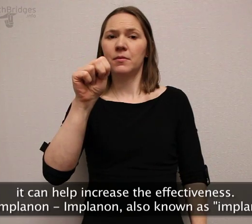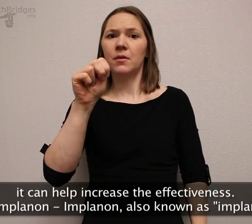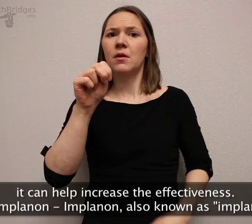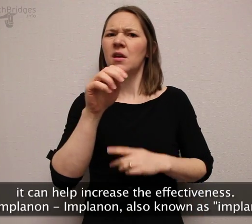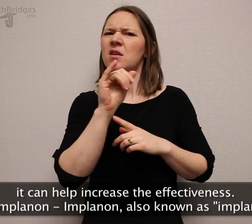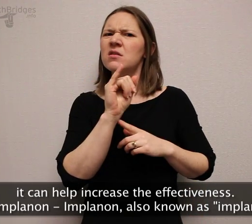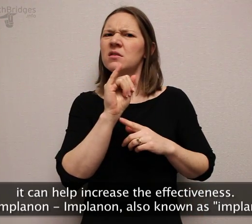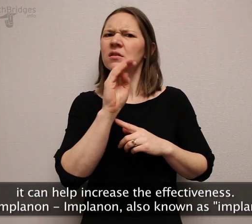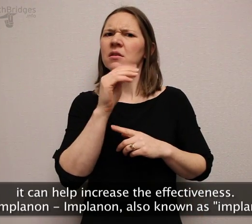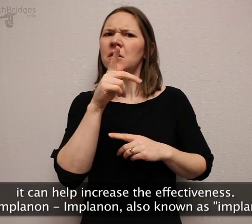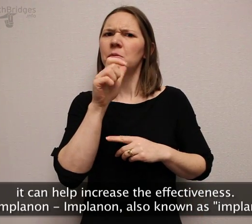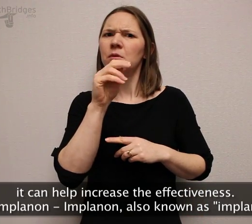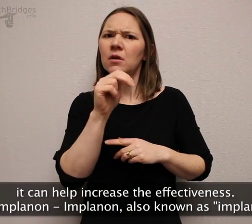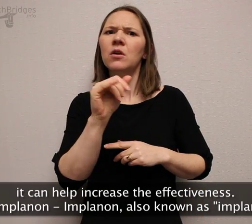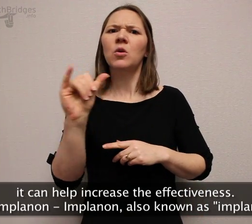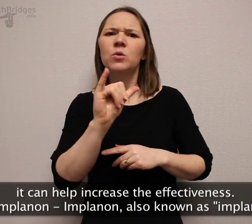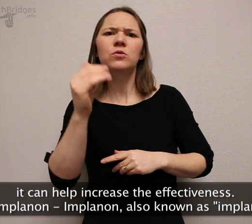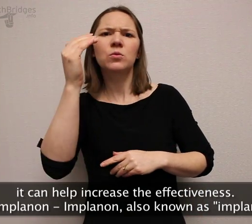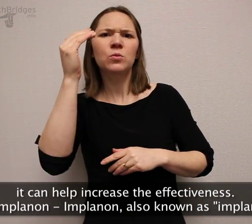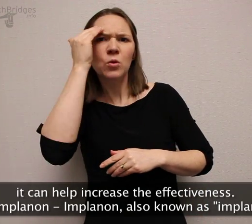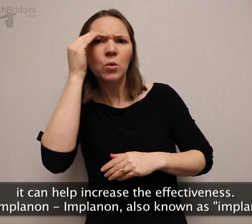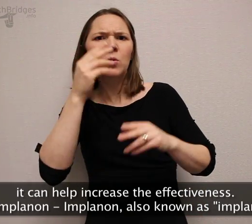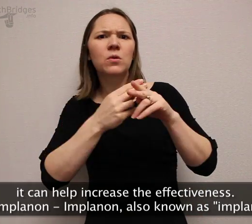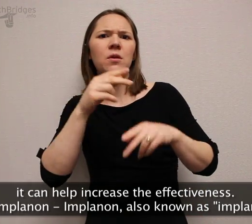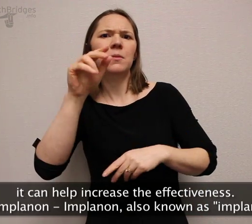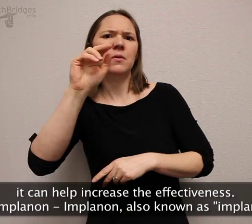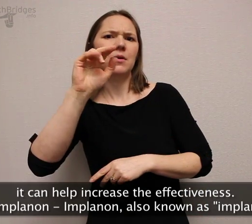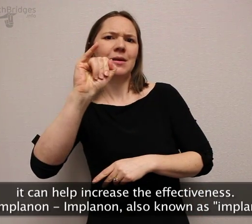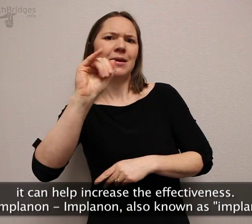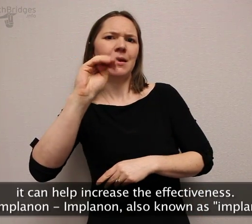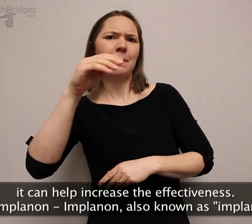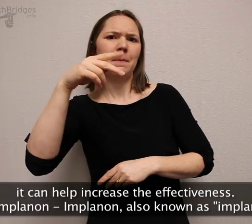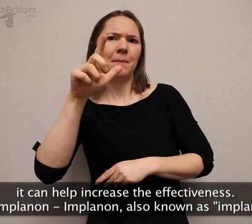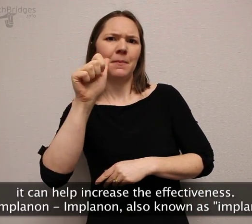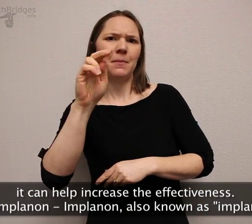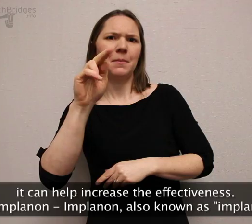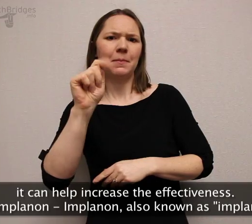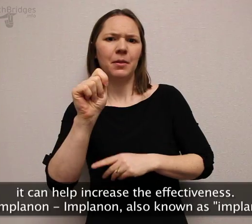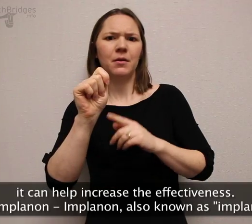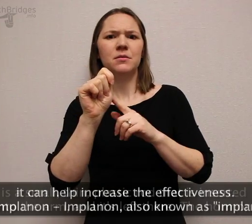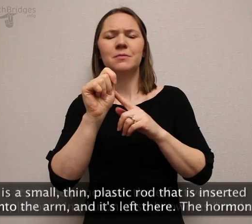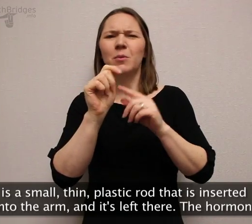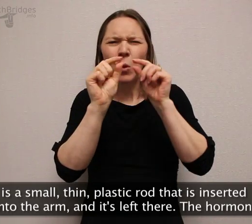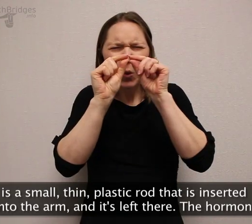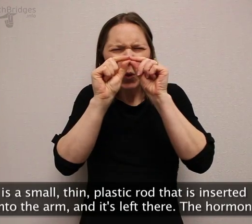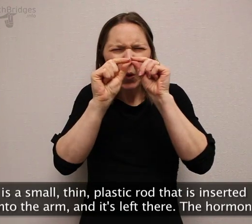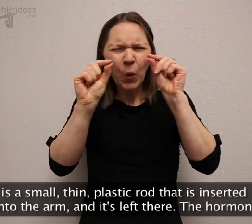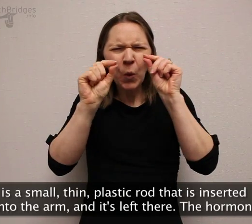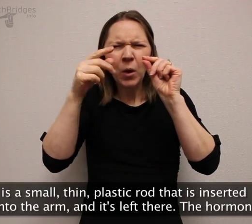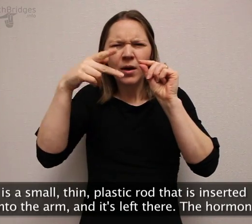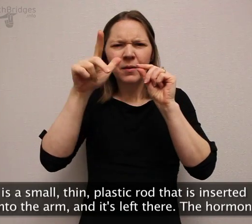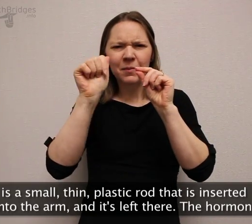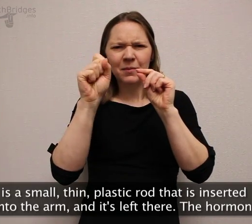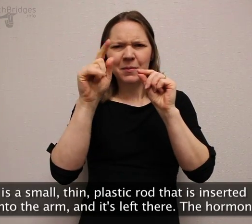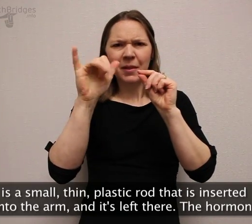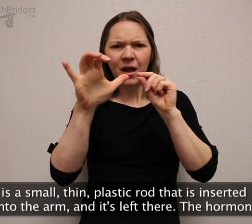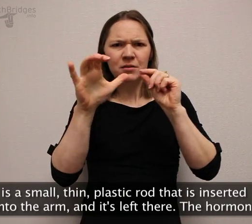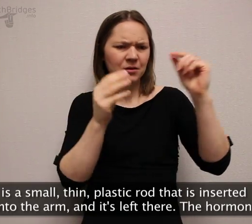Implanon. Implanon, also known as implant, is a small, thin